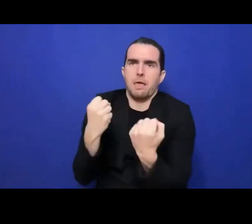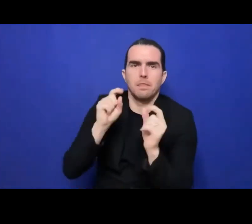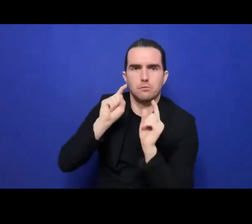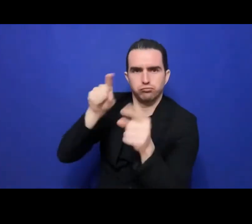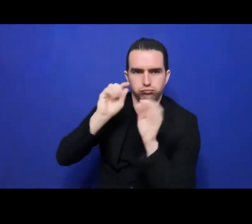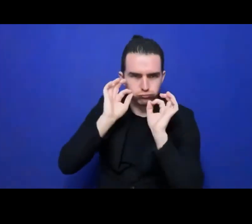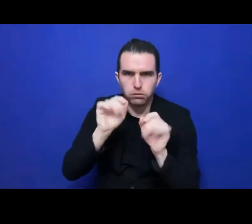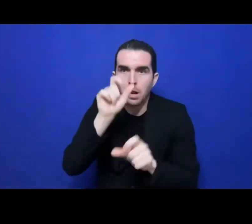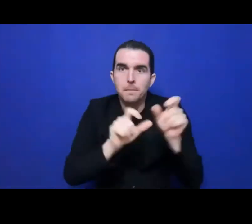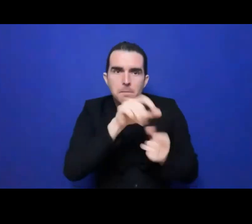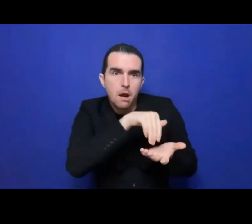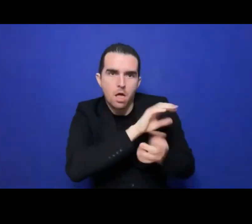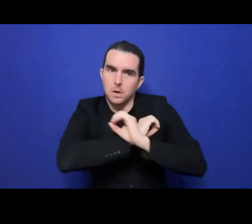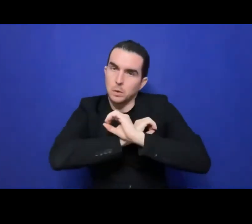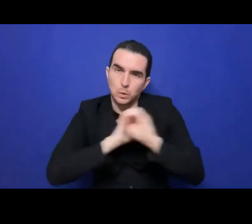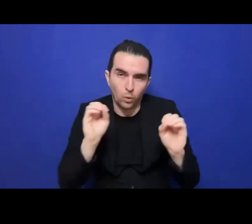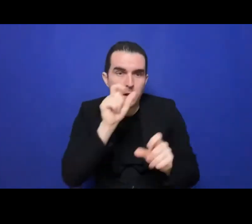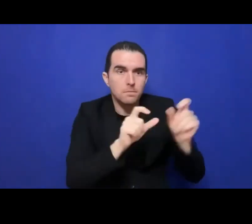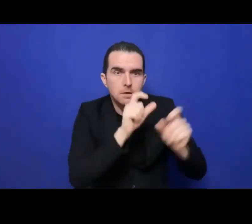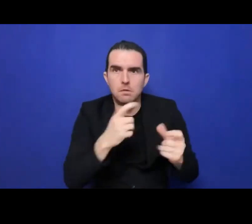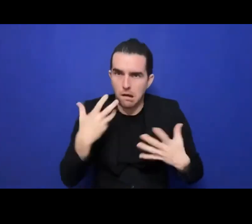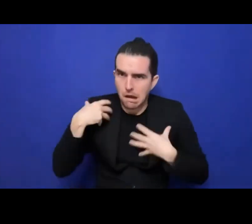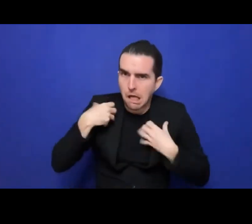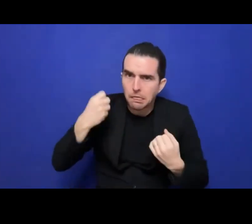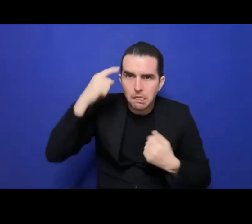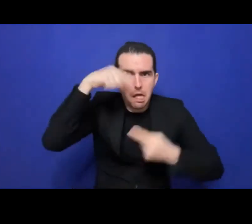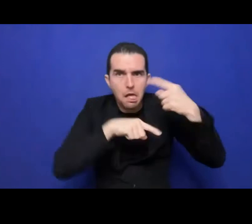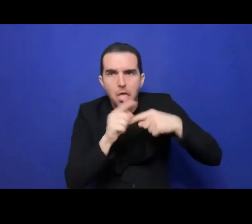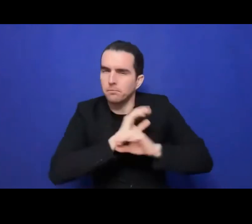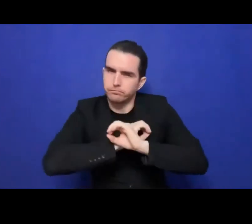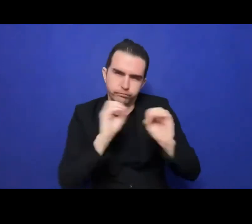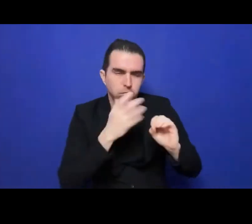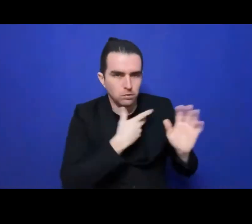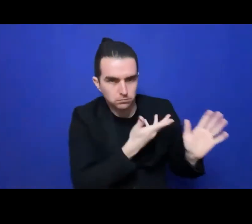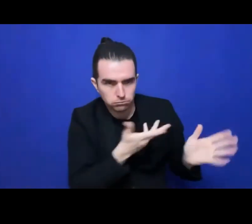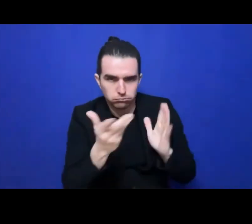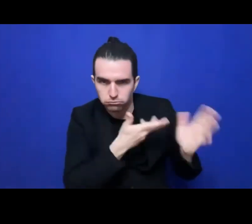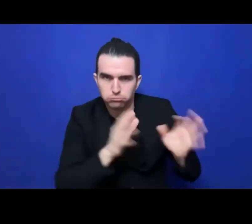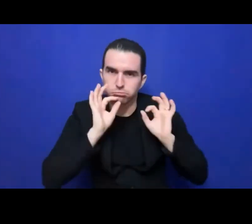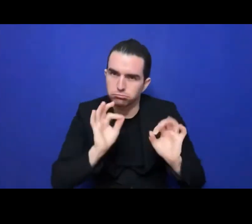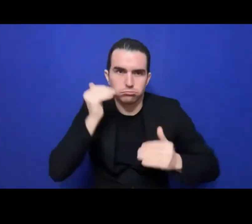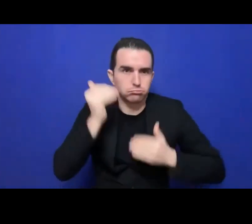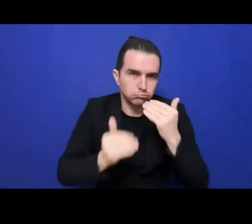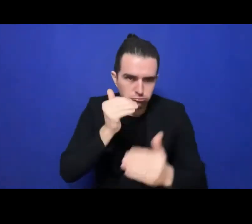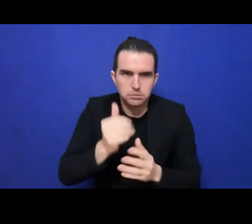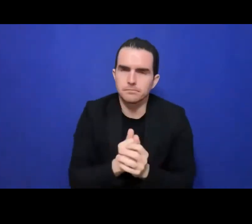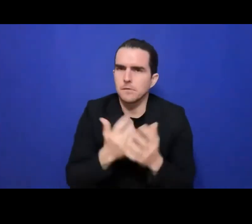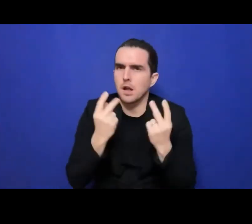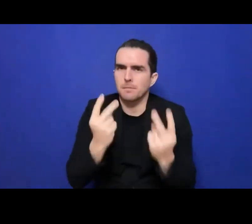second chance to secure a safer and healthier future for everyone. And I look very much